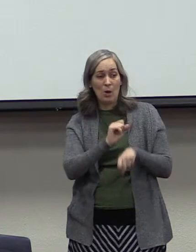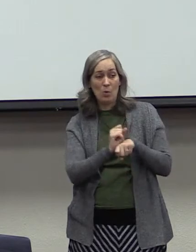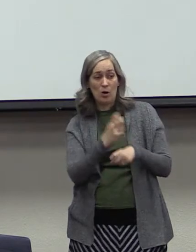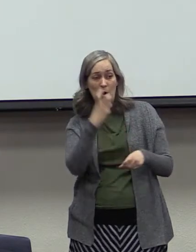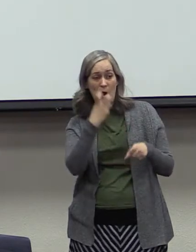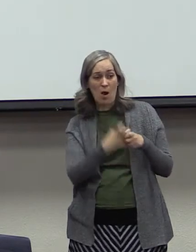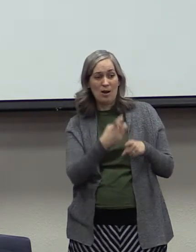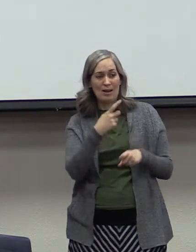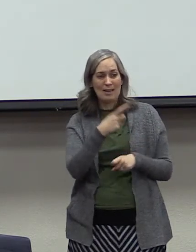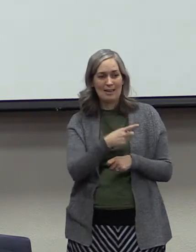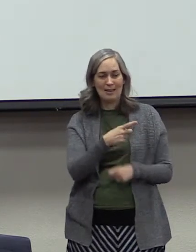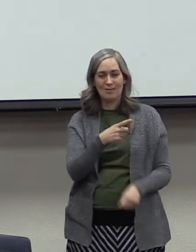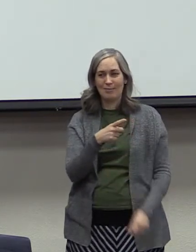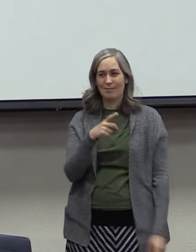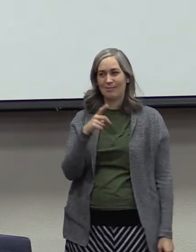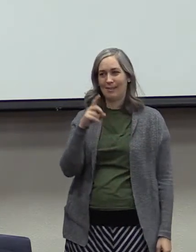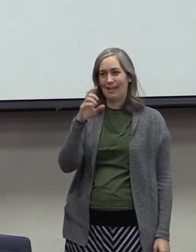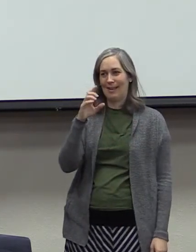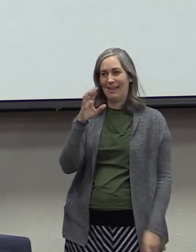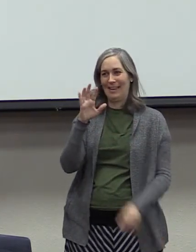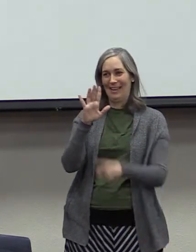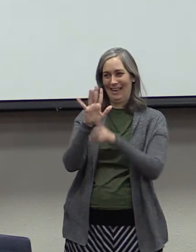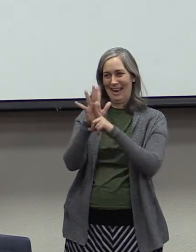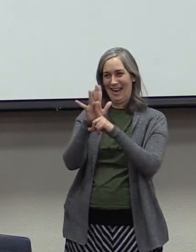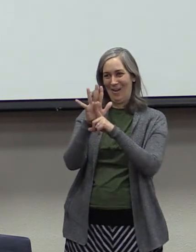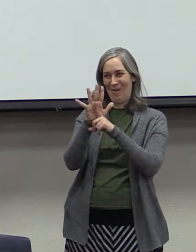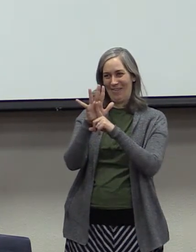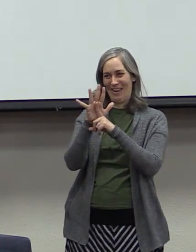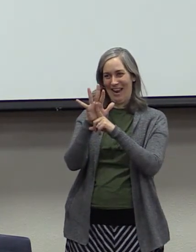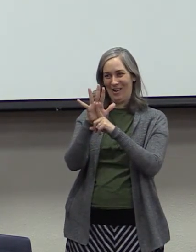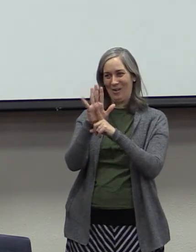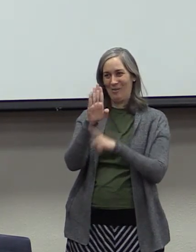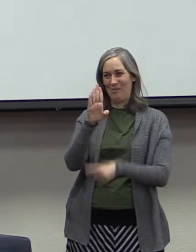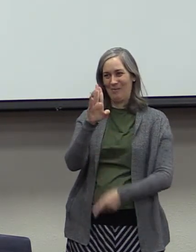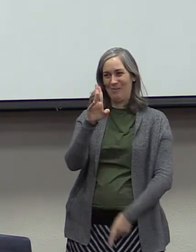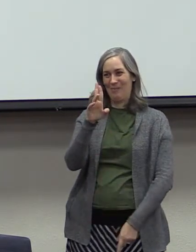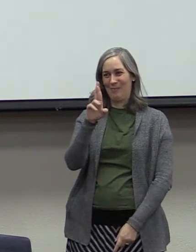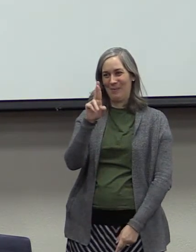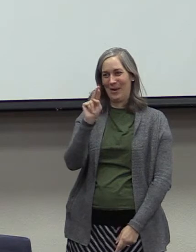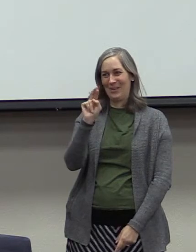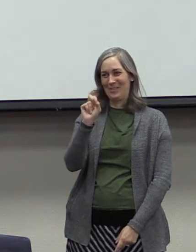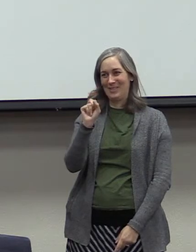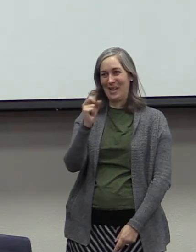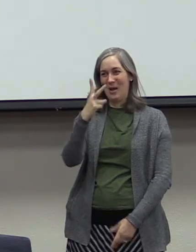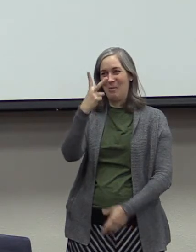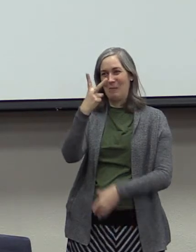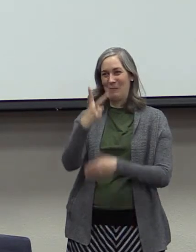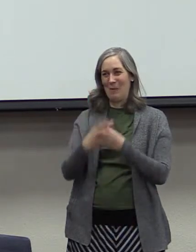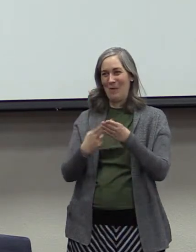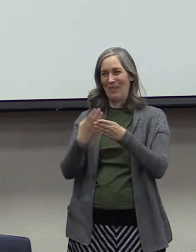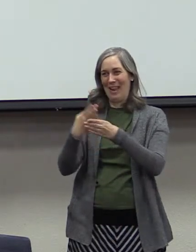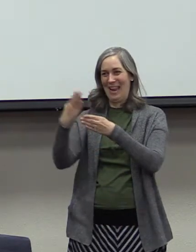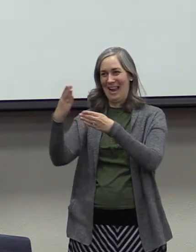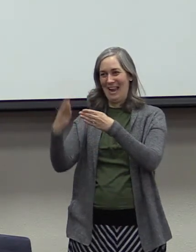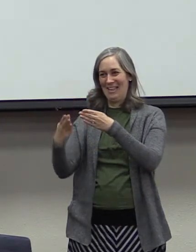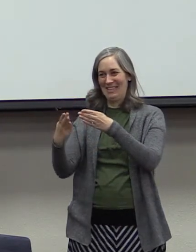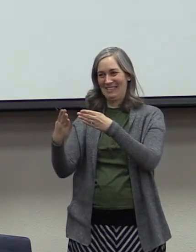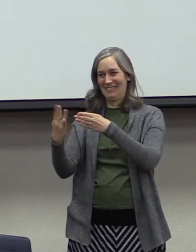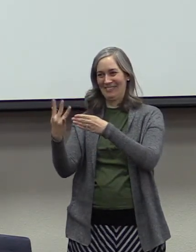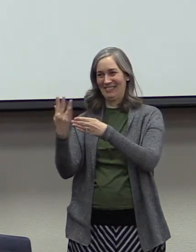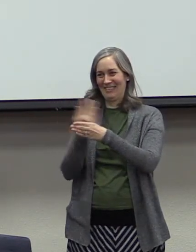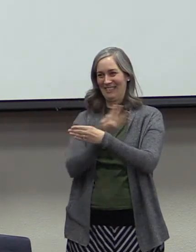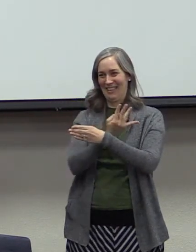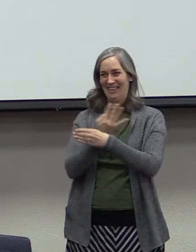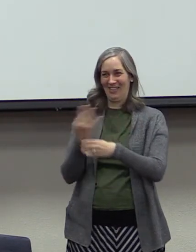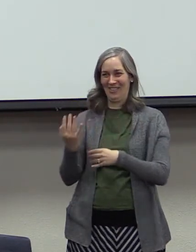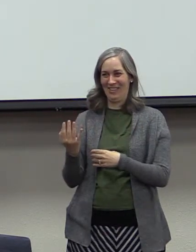he's burning the candle at both ends? I heard a guy from this very place several years ago said, burning the candle